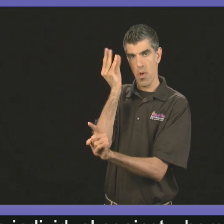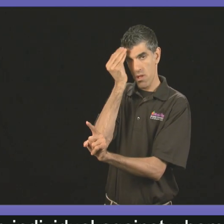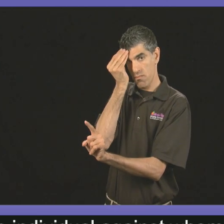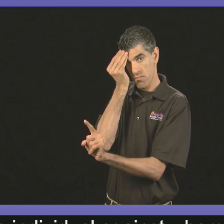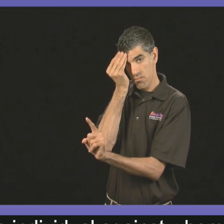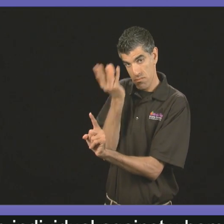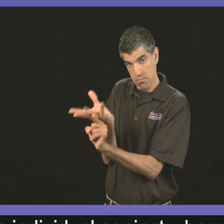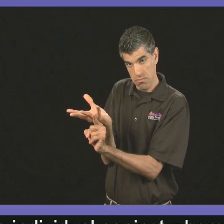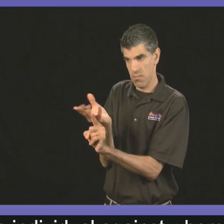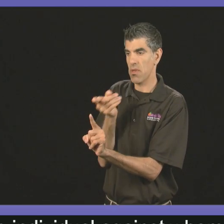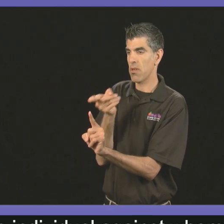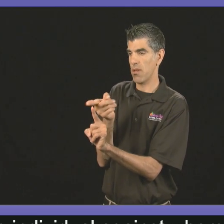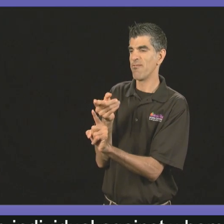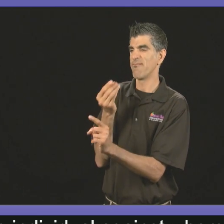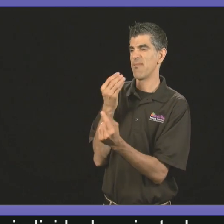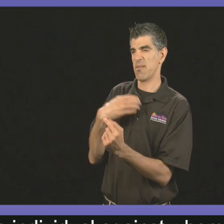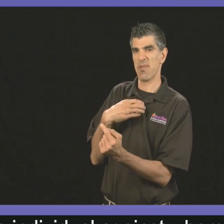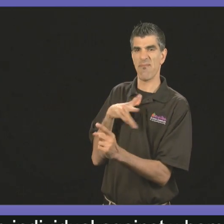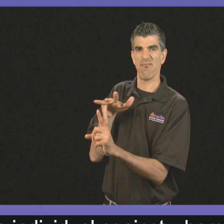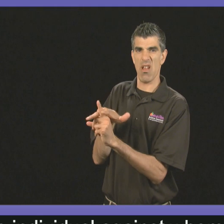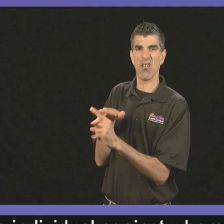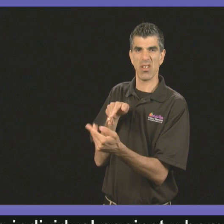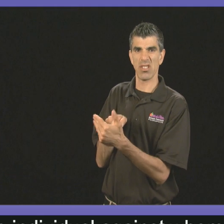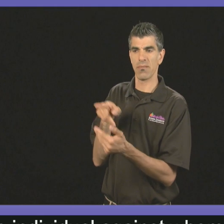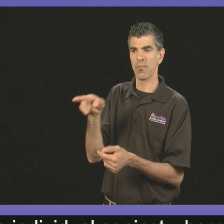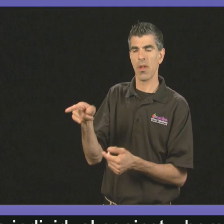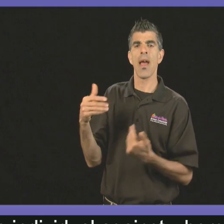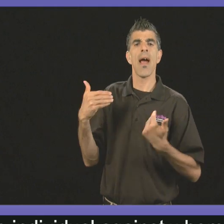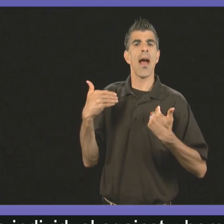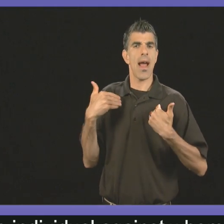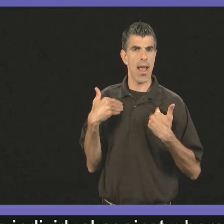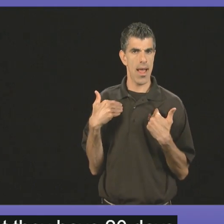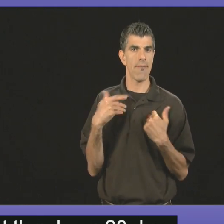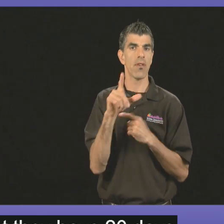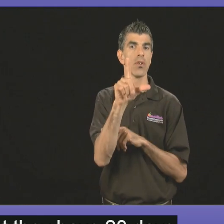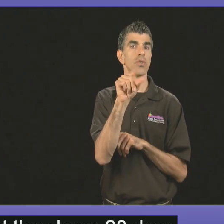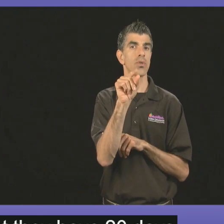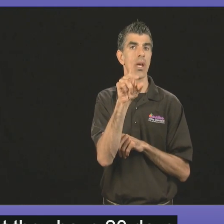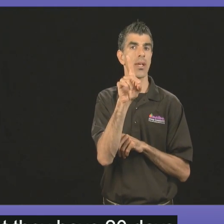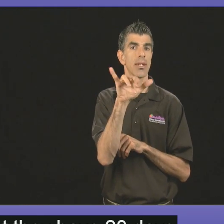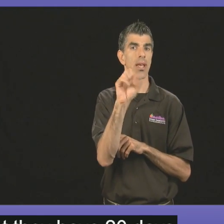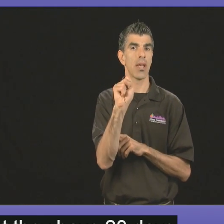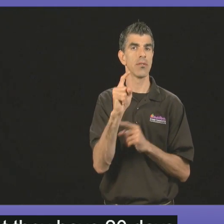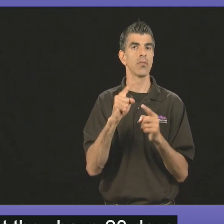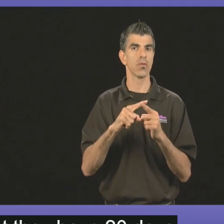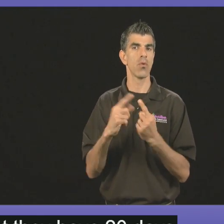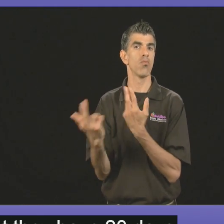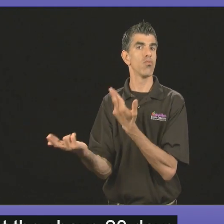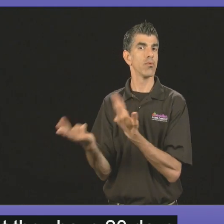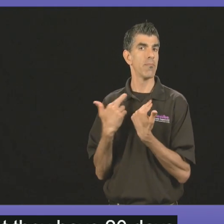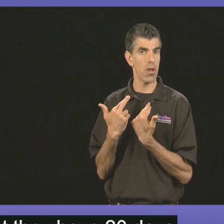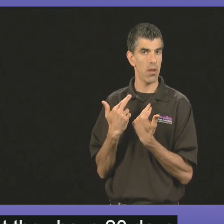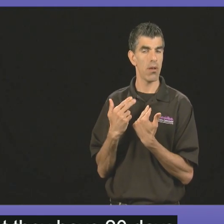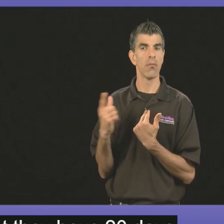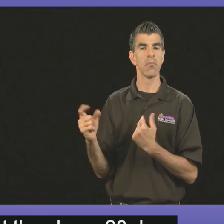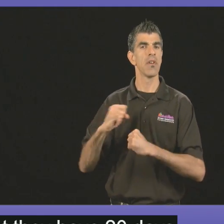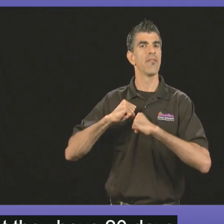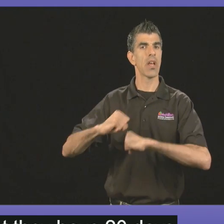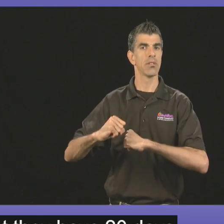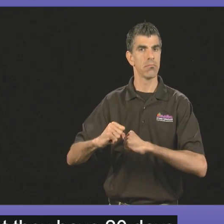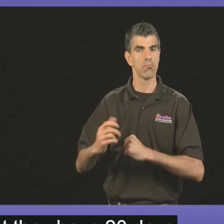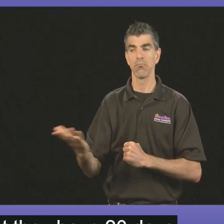against whom the complaint has been filed and notify them, at which point they have 20 days to file